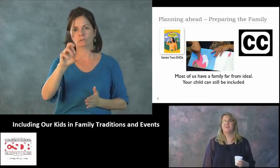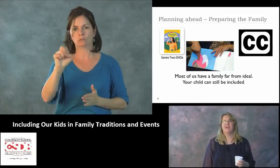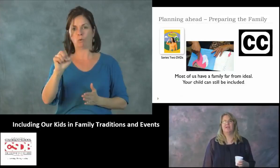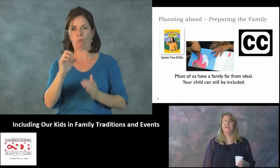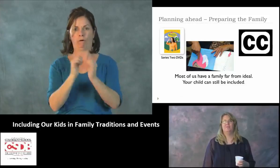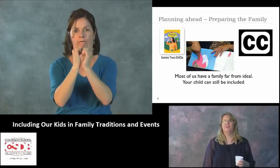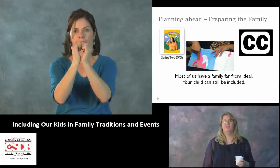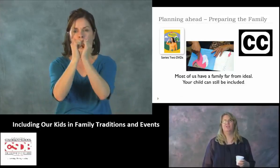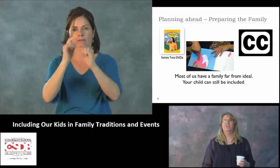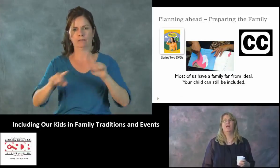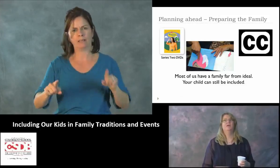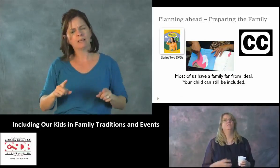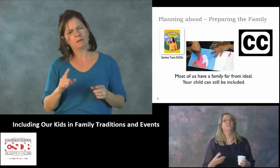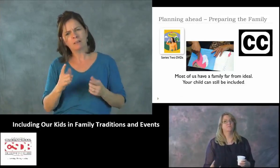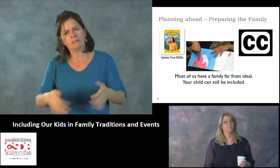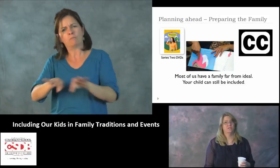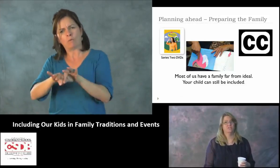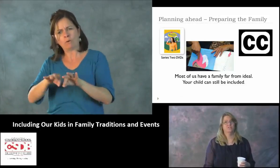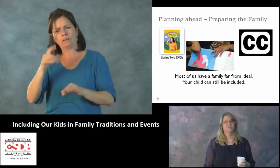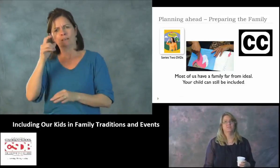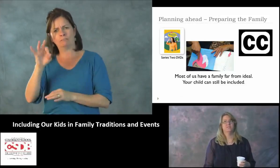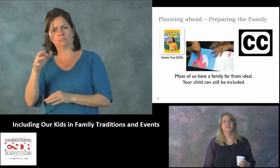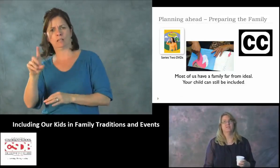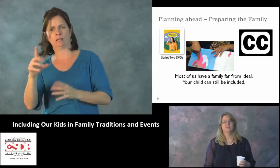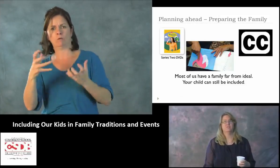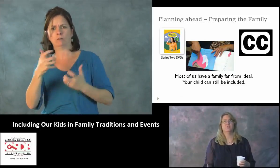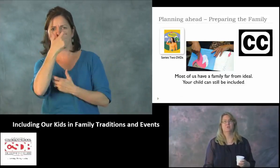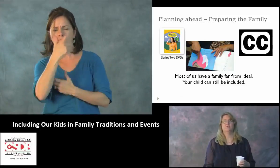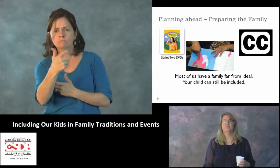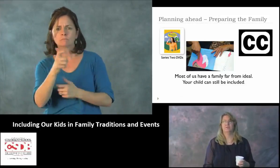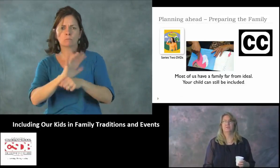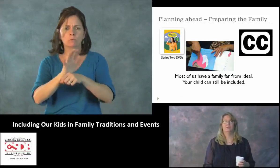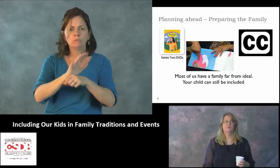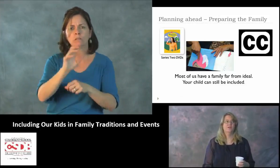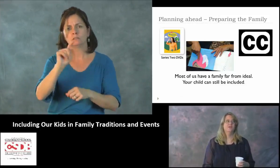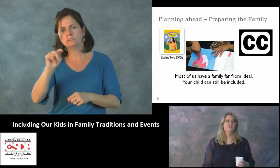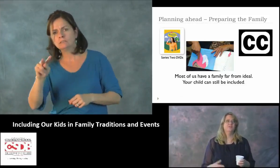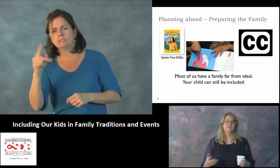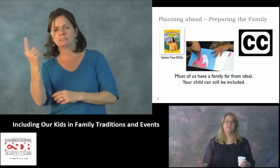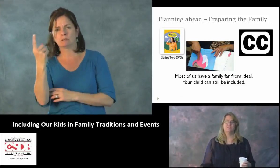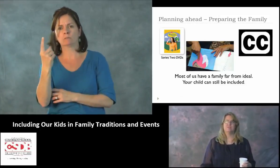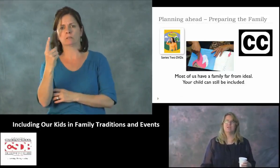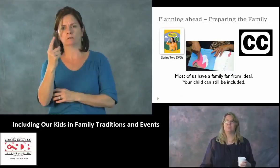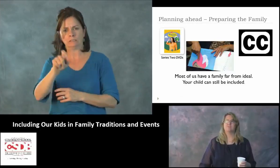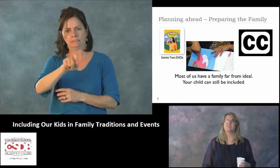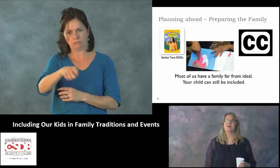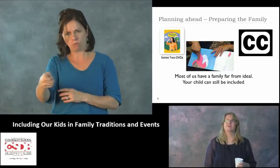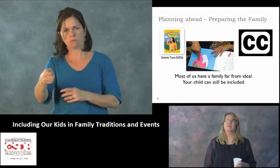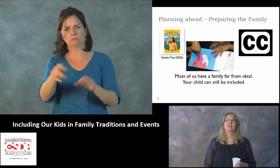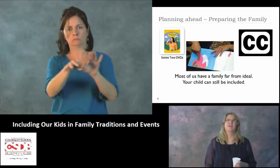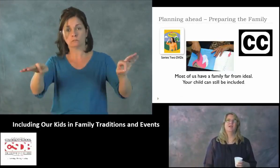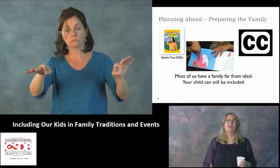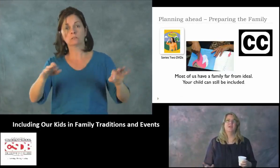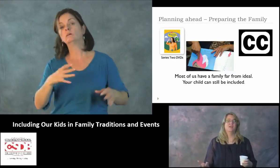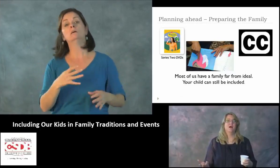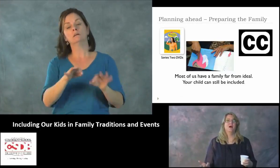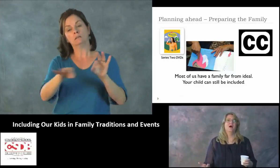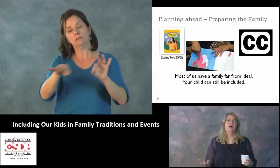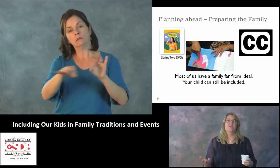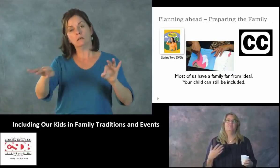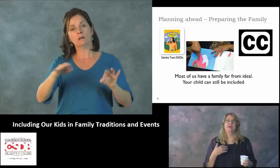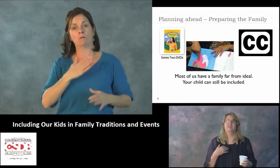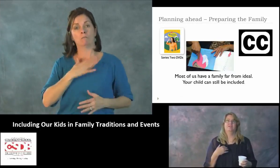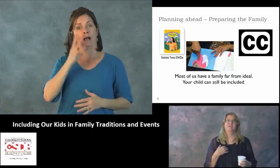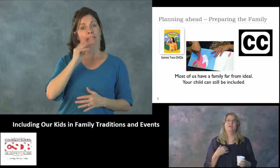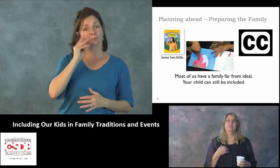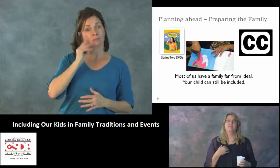price to pay when a child wants to watch television or a movie with you, to turn those captions on. And